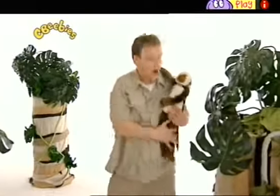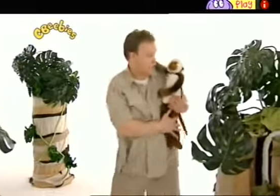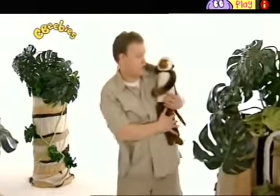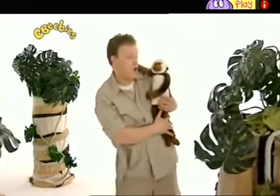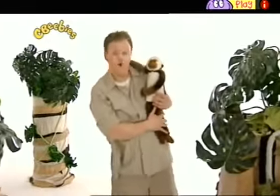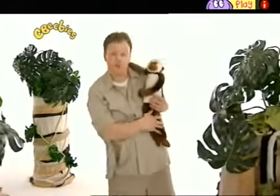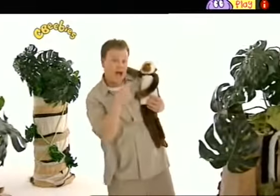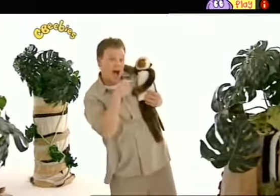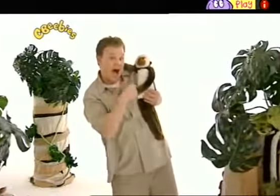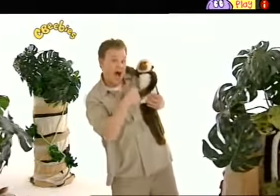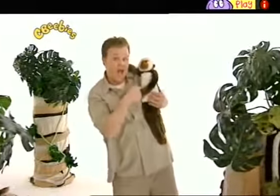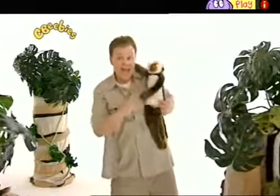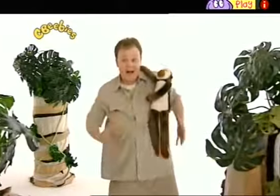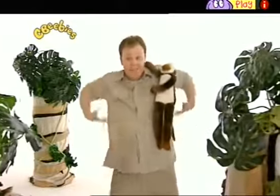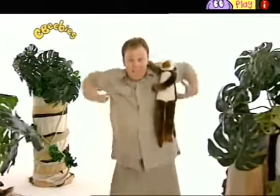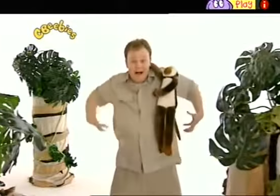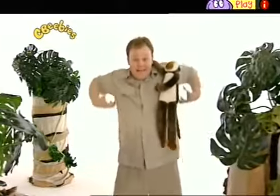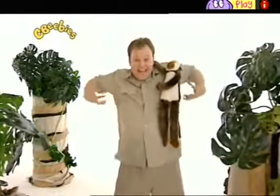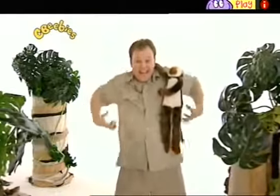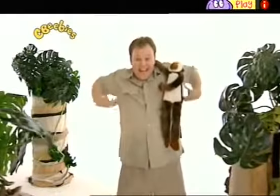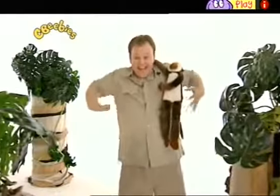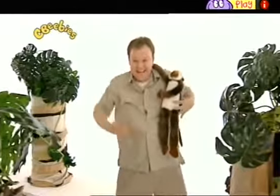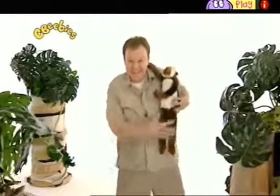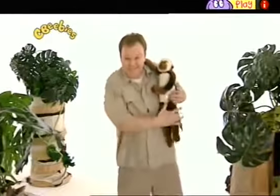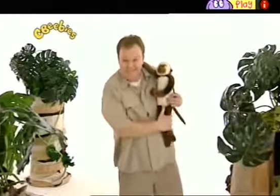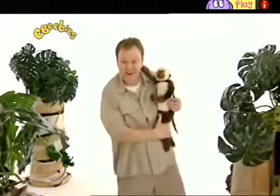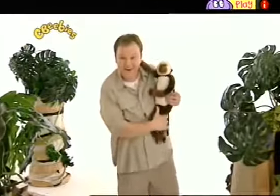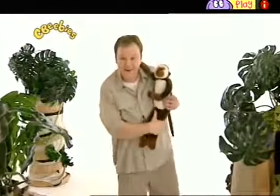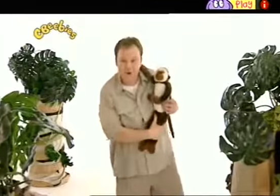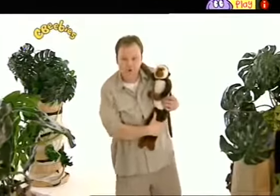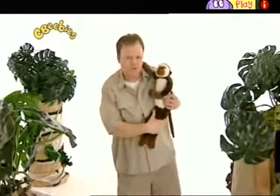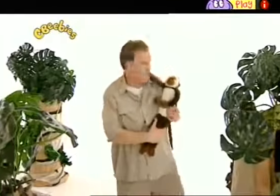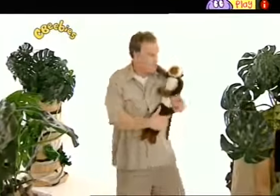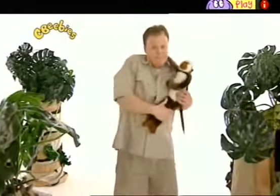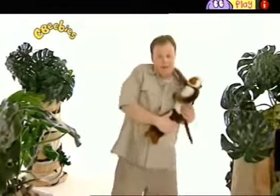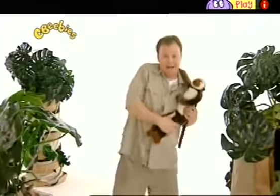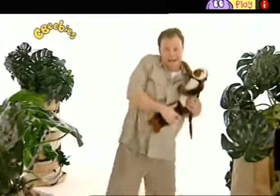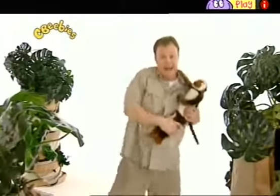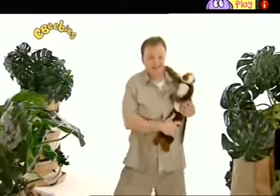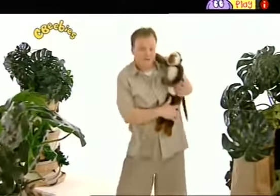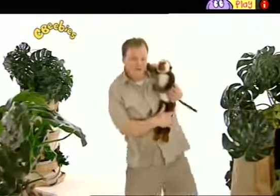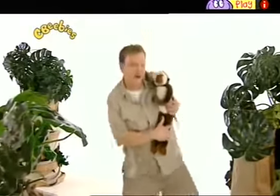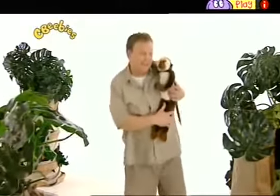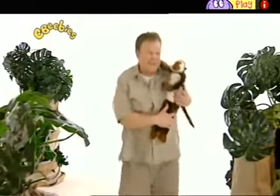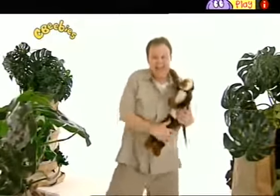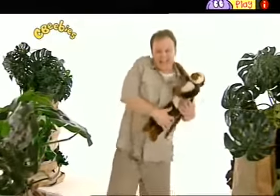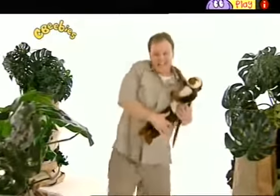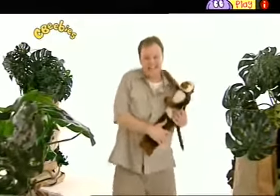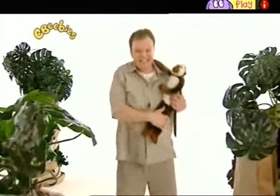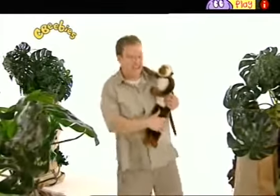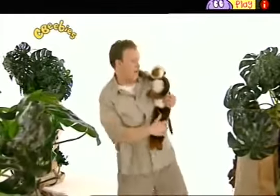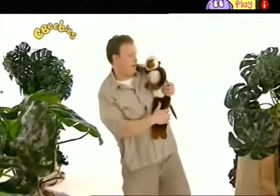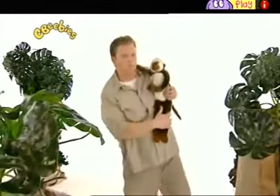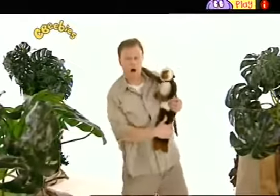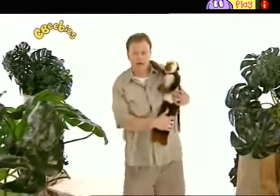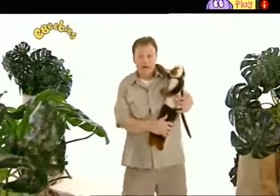grass grows. I am the monkey and everybody knows. The monkey has fun teasing everyone.